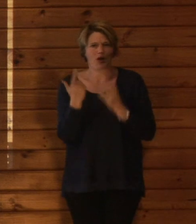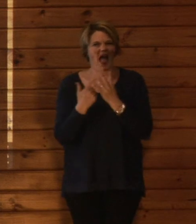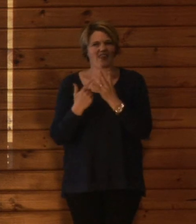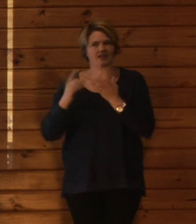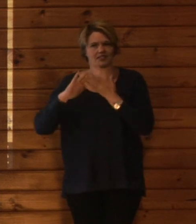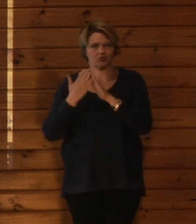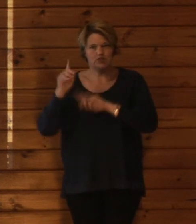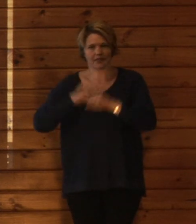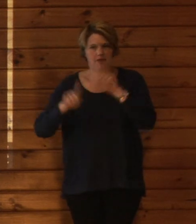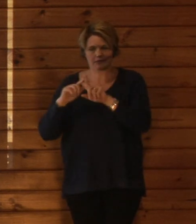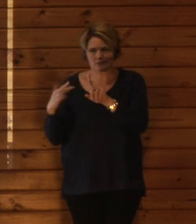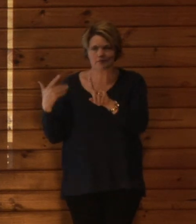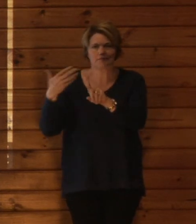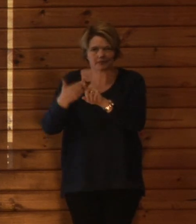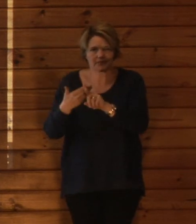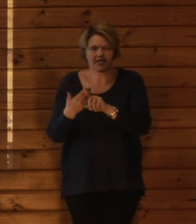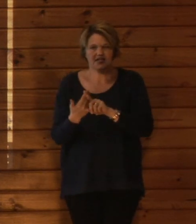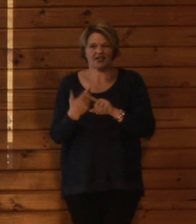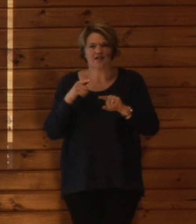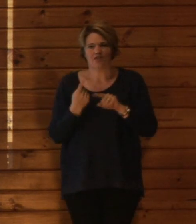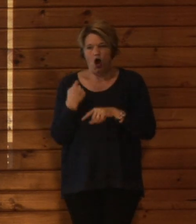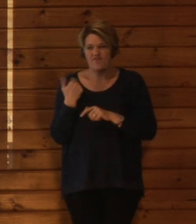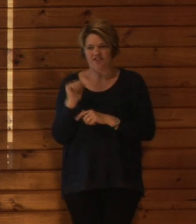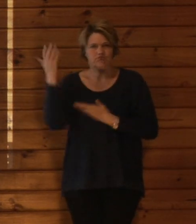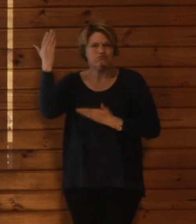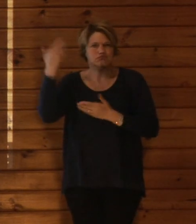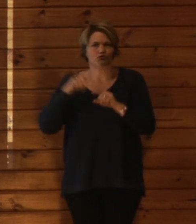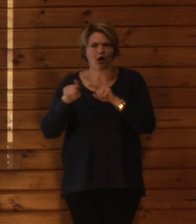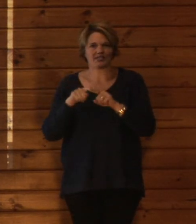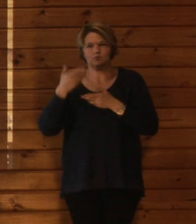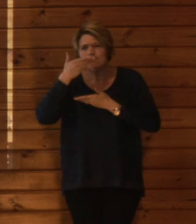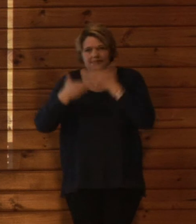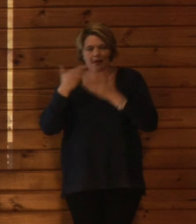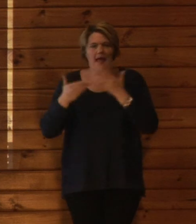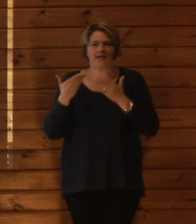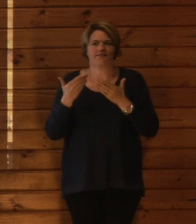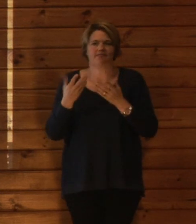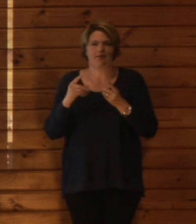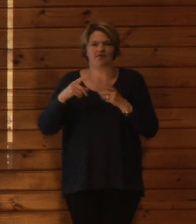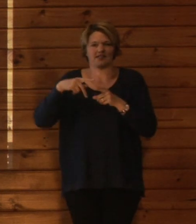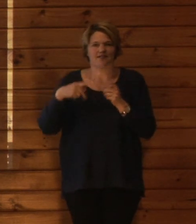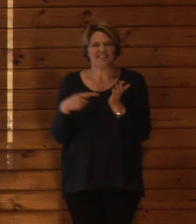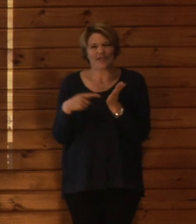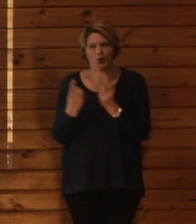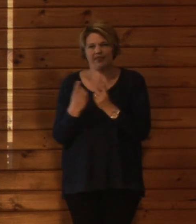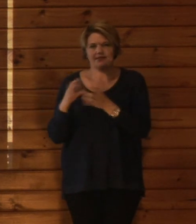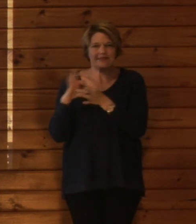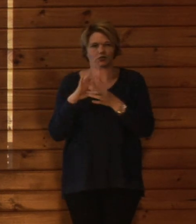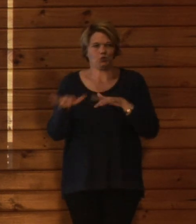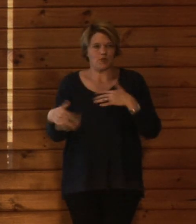geotechnical stuff about Canterbury to people as we've been going along. We're now at the really complex end of